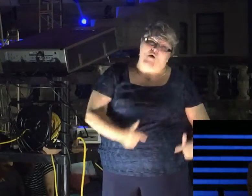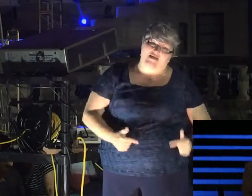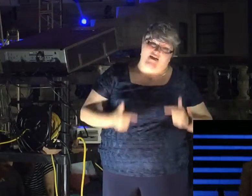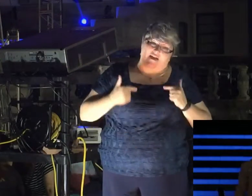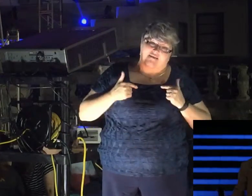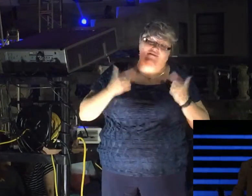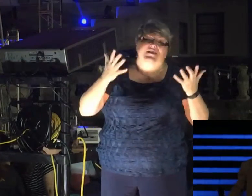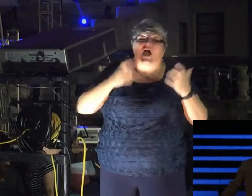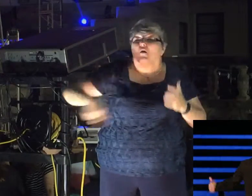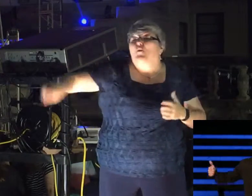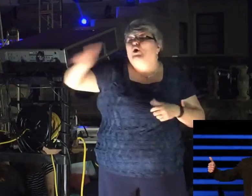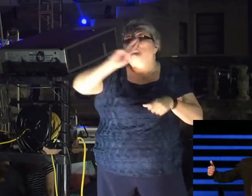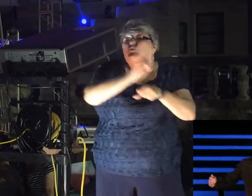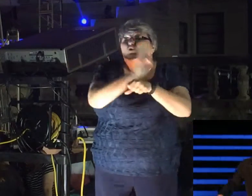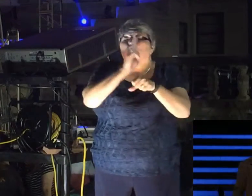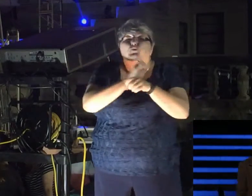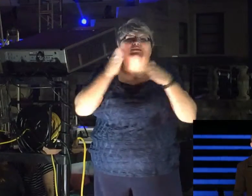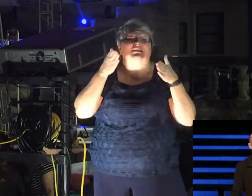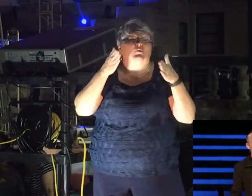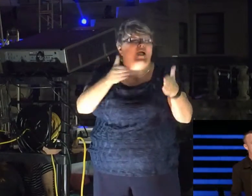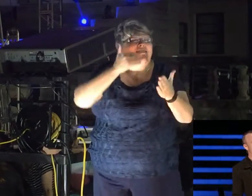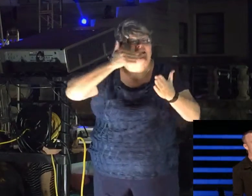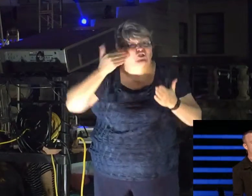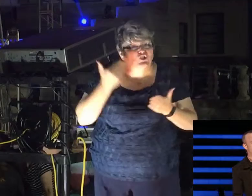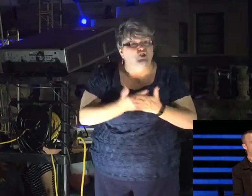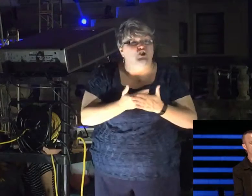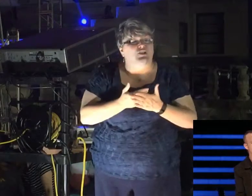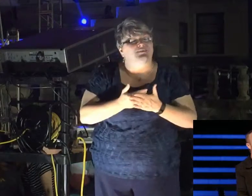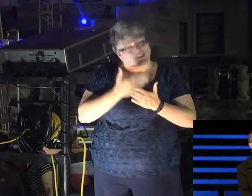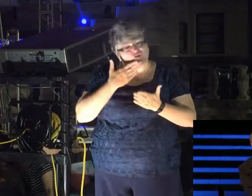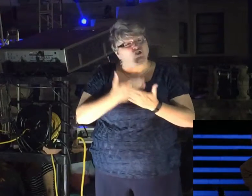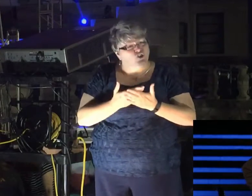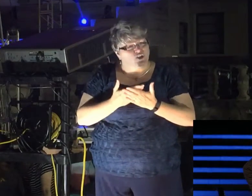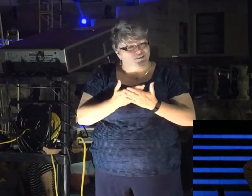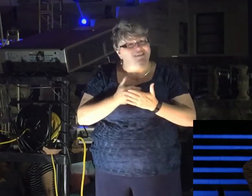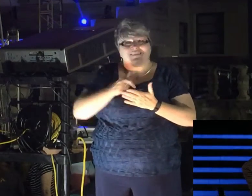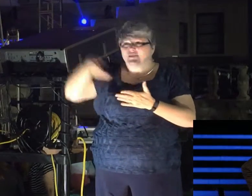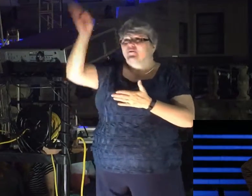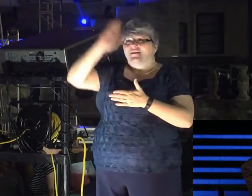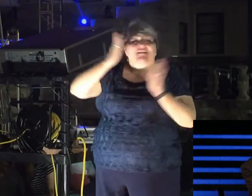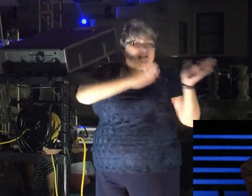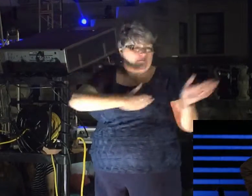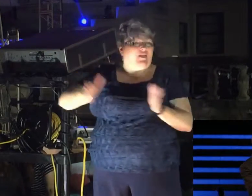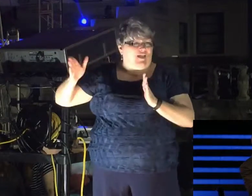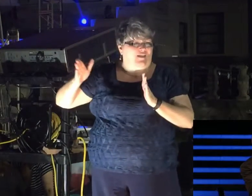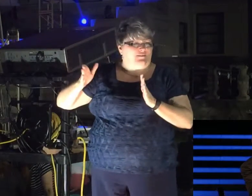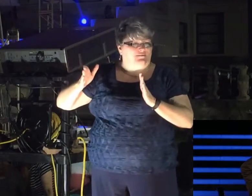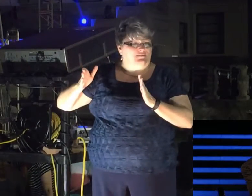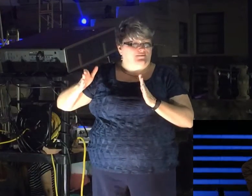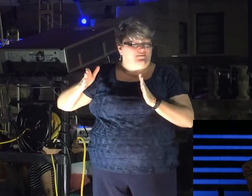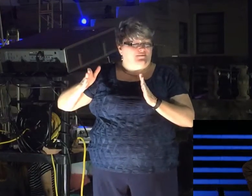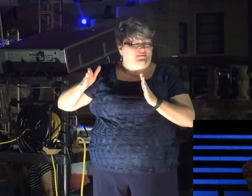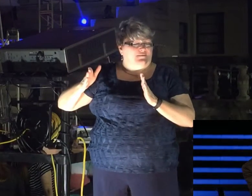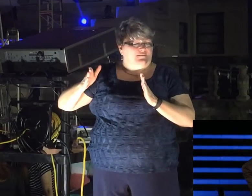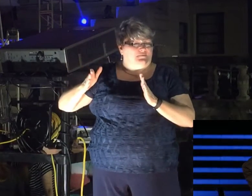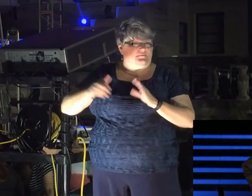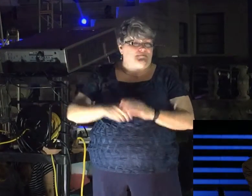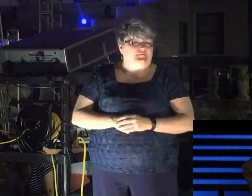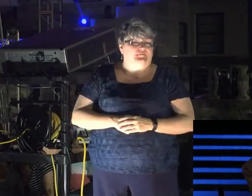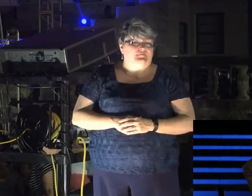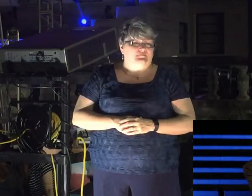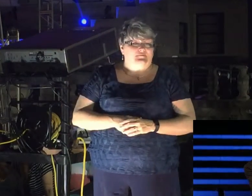to use it that destroy life. And I want you to use it in a way that's good. It's good. That's what God's designed it to be.